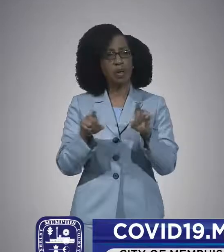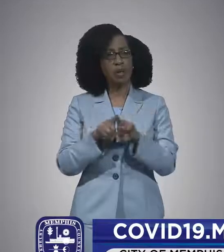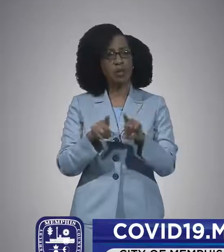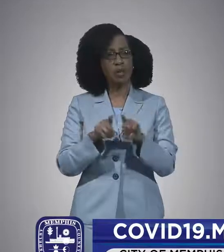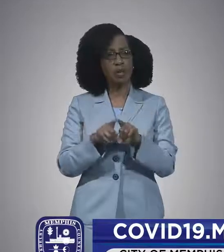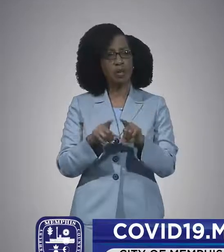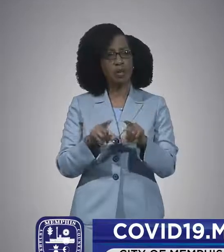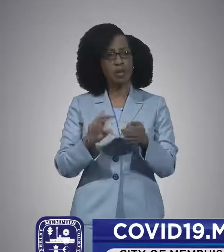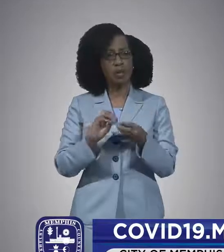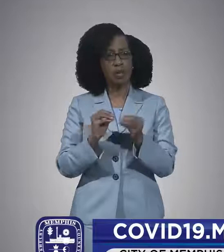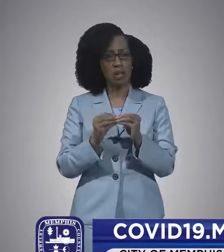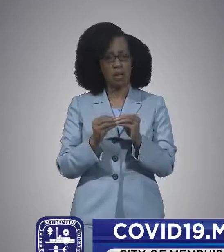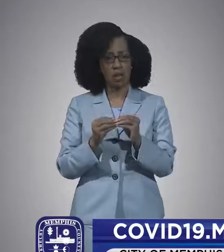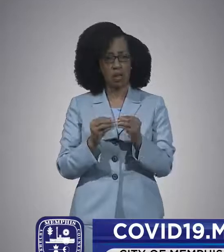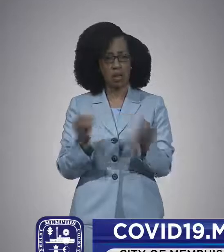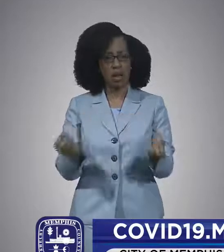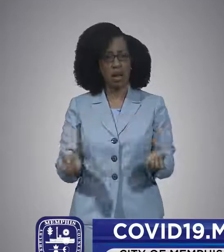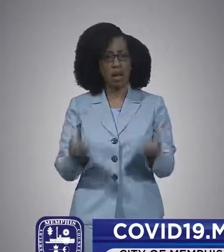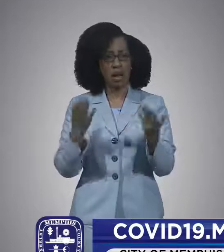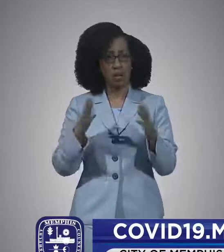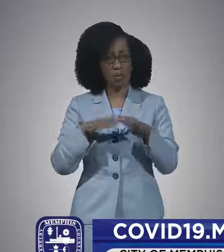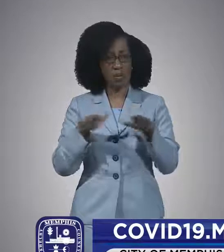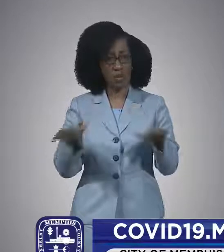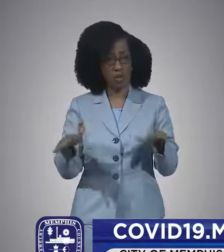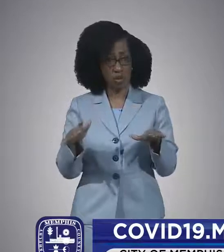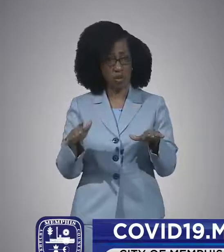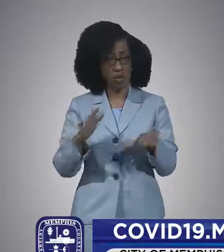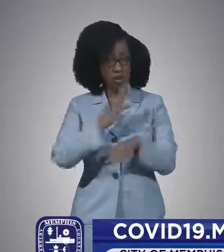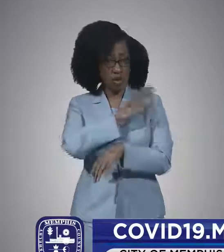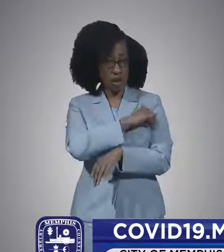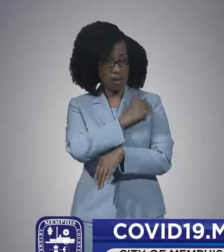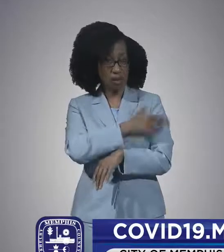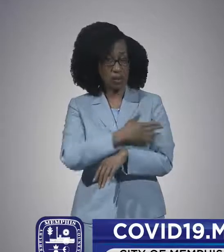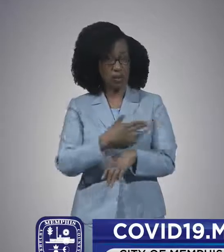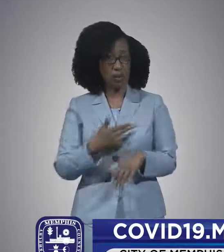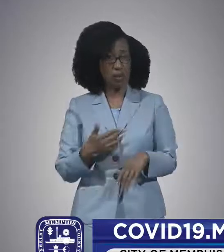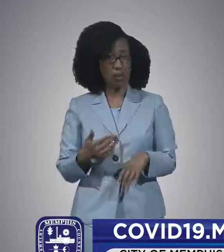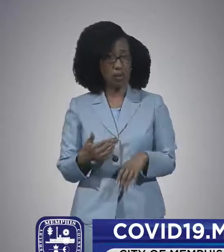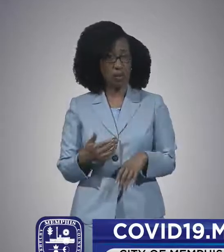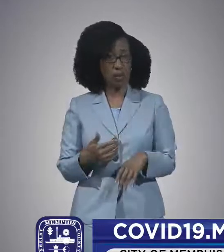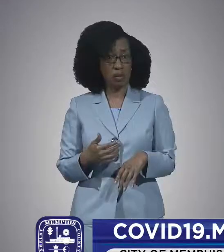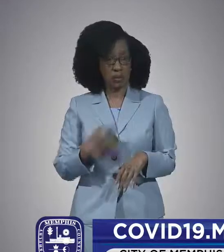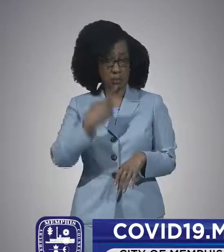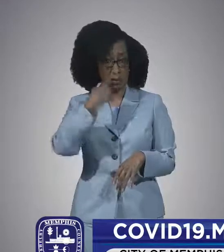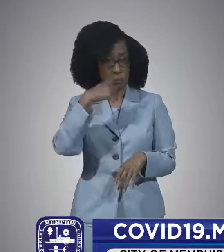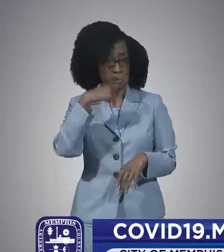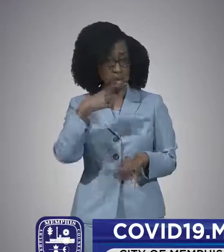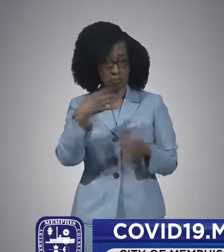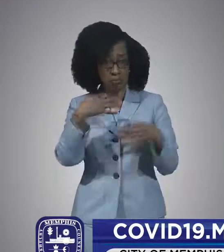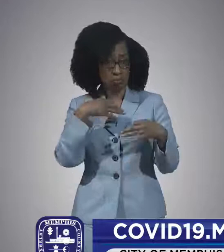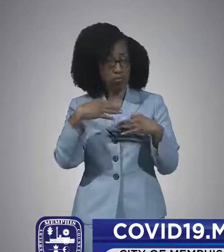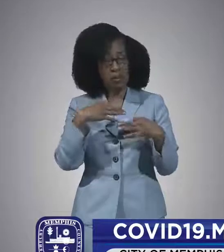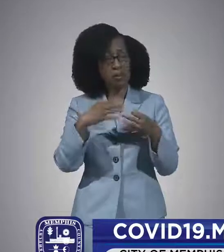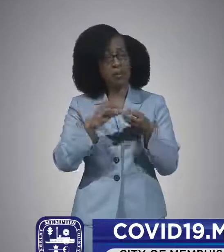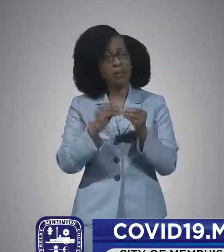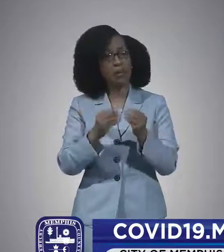more frequently of how many of those kids are in the hospital? And could you tell us what that is, Chief McGowen? Do you have those